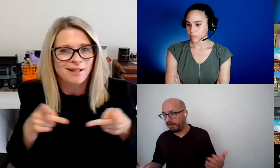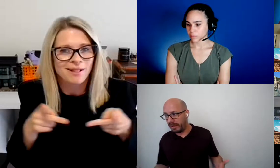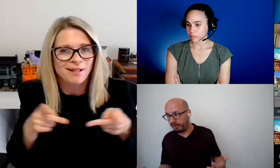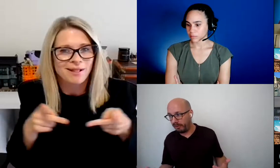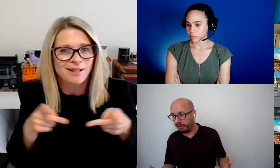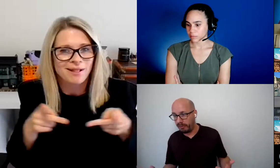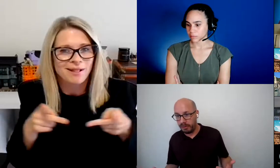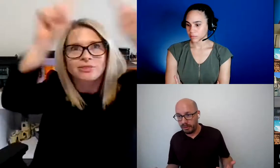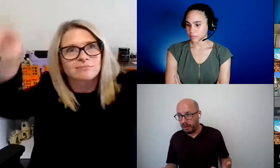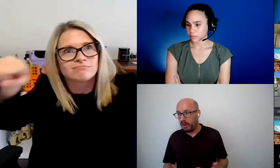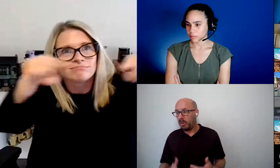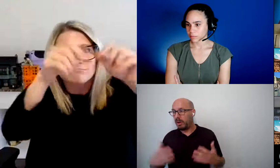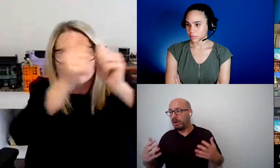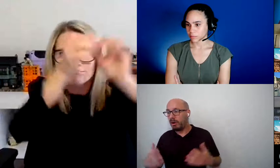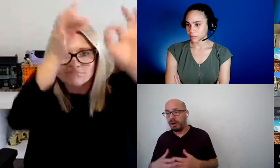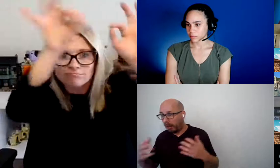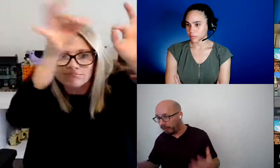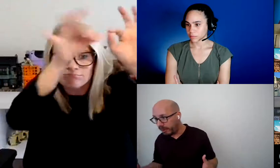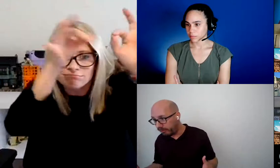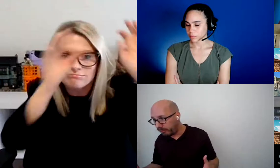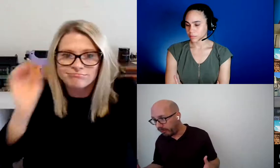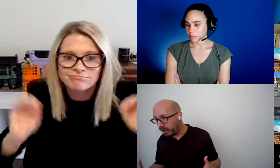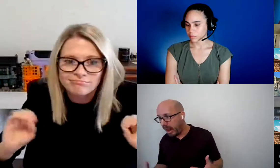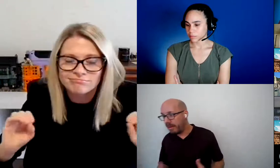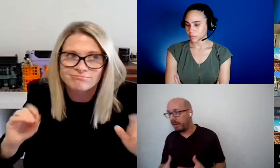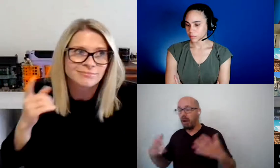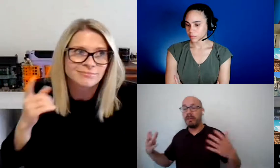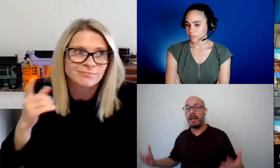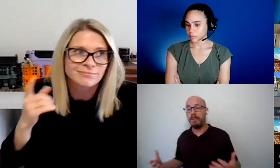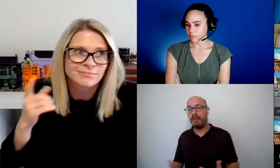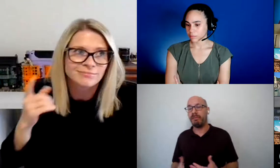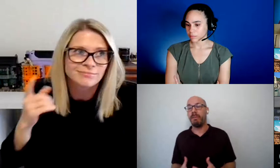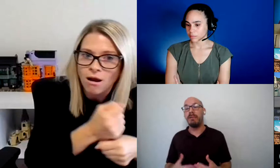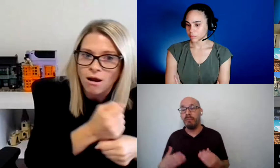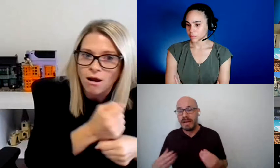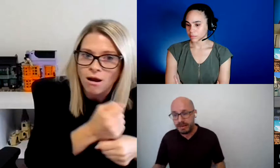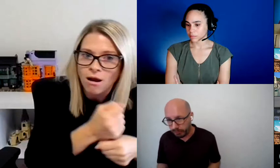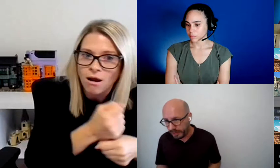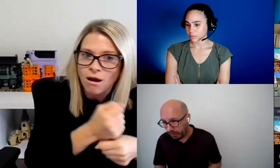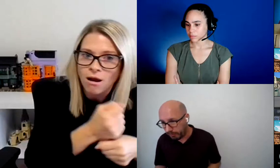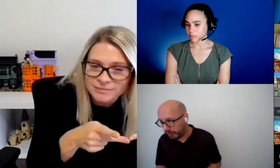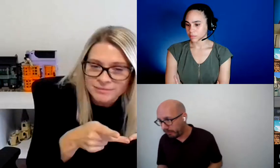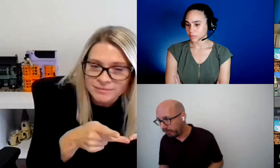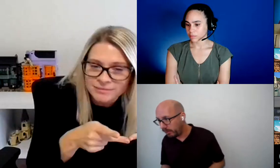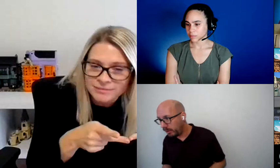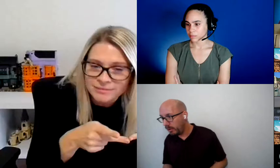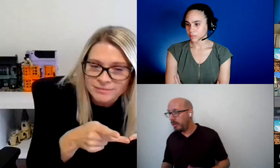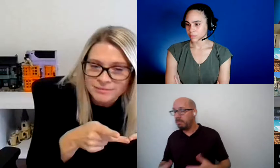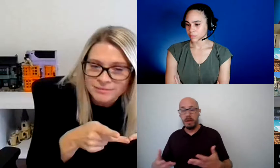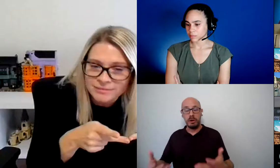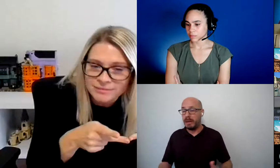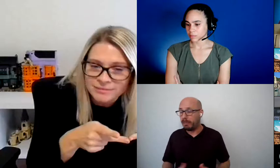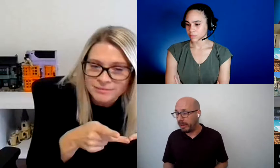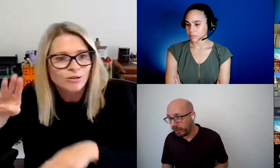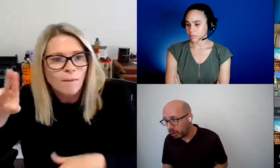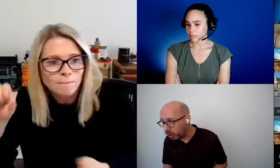going to places where there are announcements and there's nothing in place for me to read those announcements. It could be a place